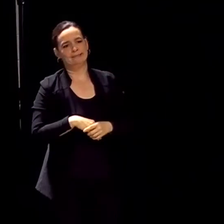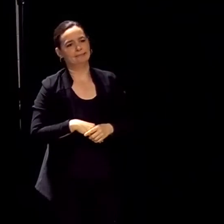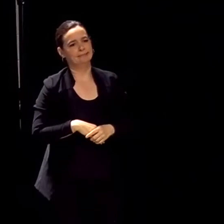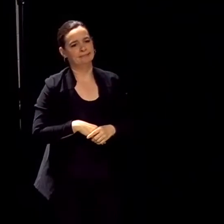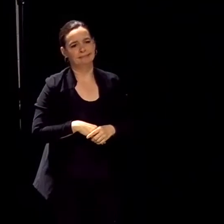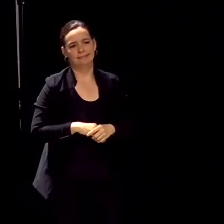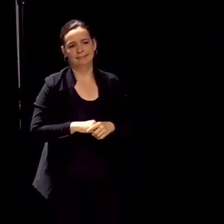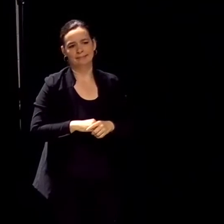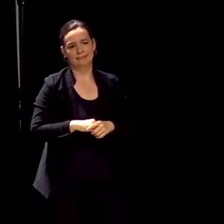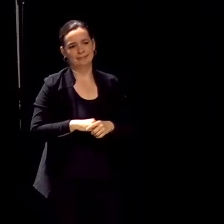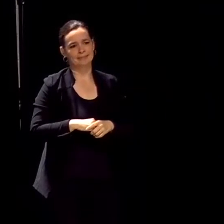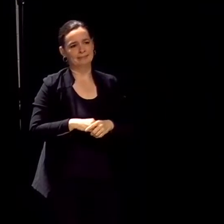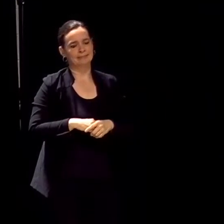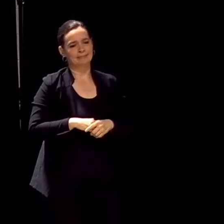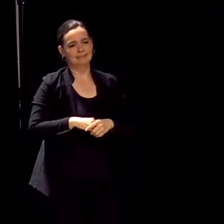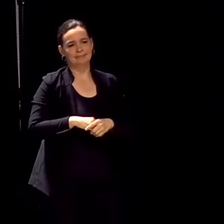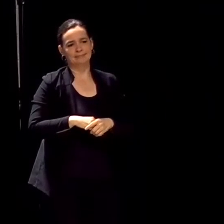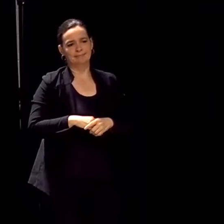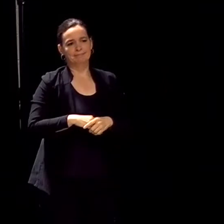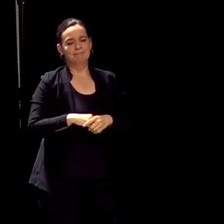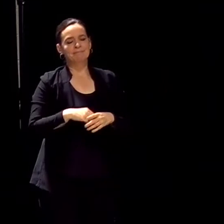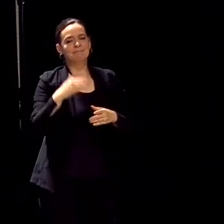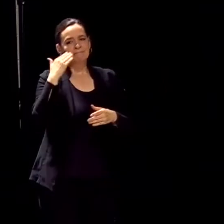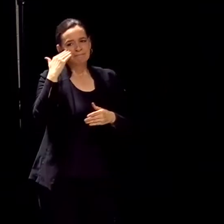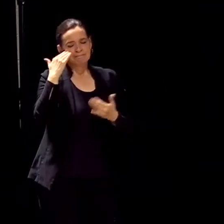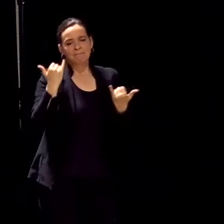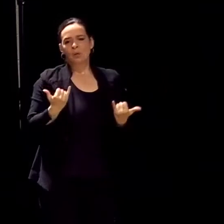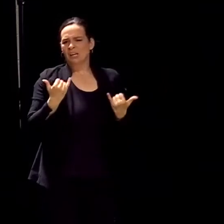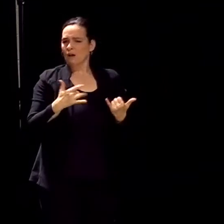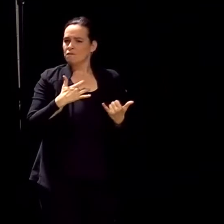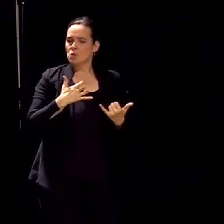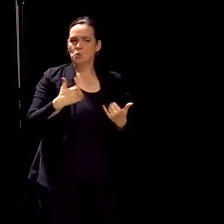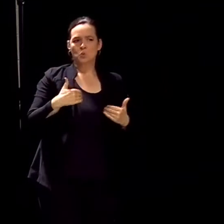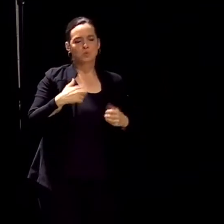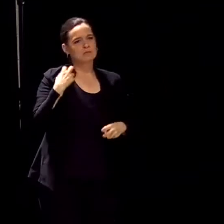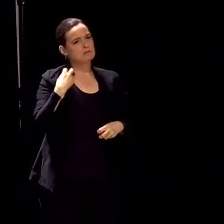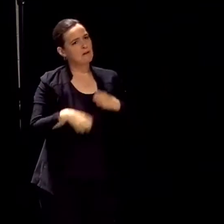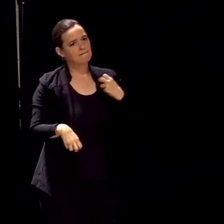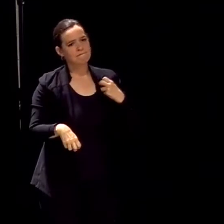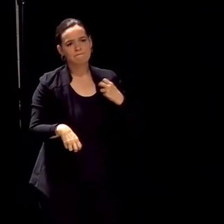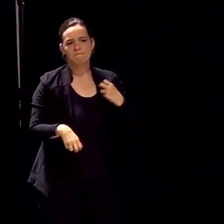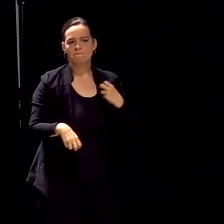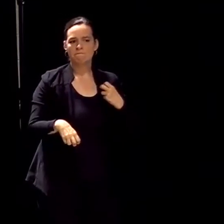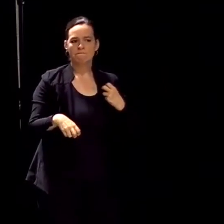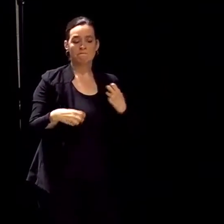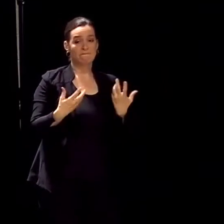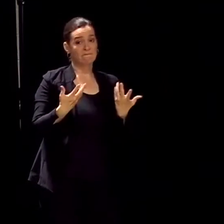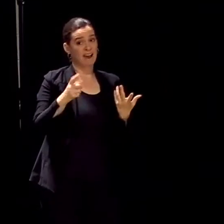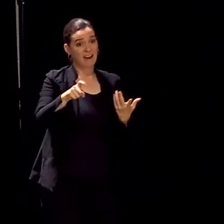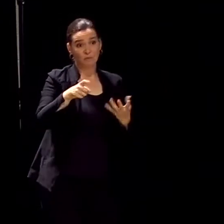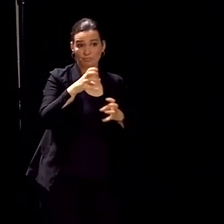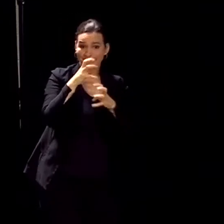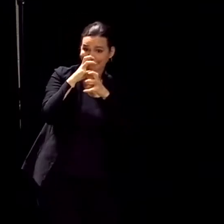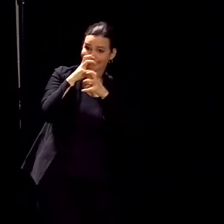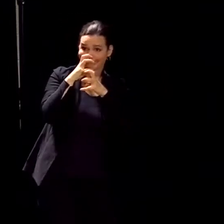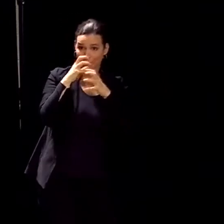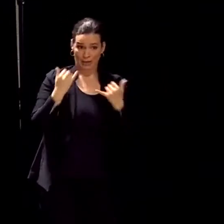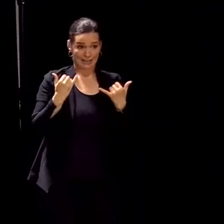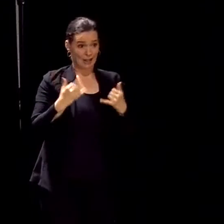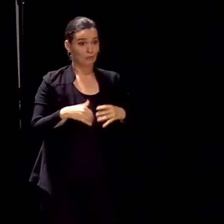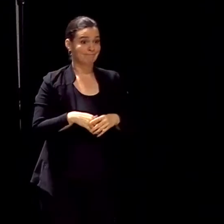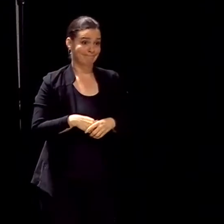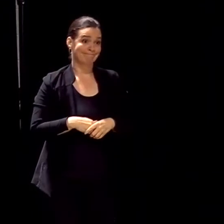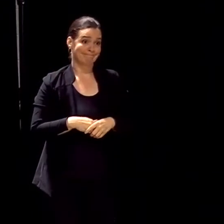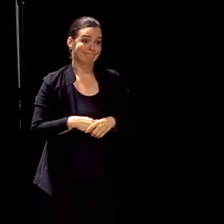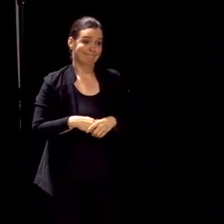terms of enforcement? Will there be an increase specifically for social gatherings? We've been doing it, very rigorous enforcement over the last 2 weekends.